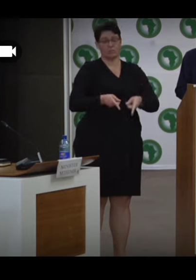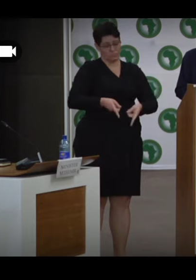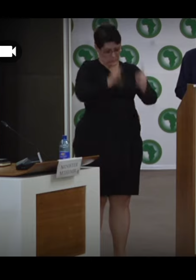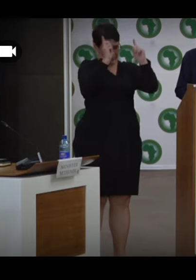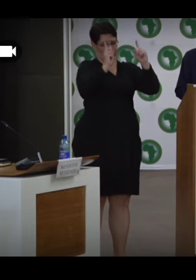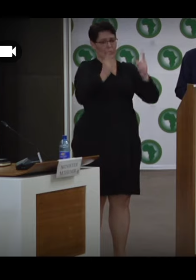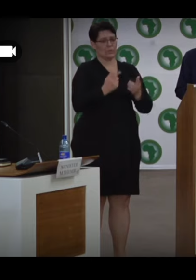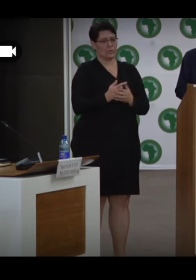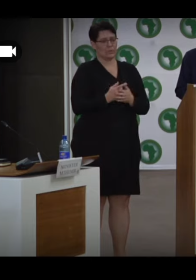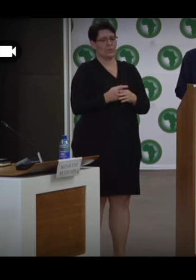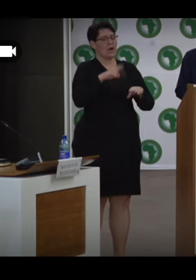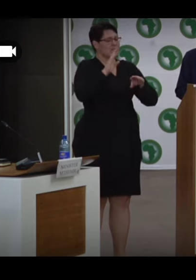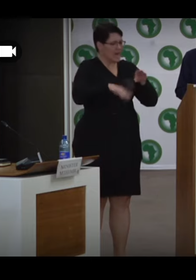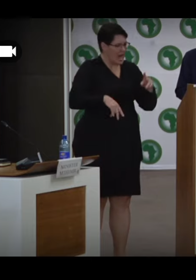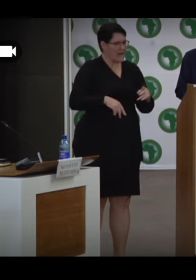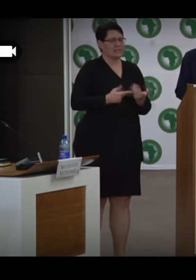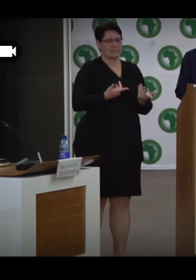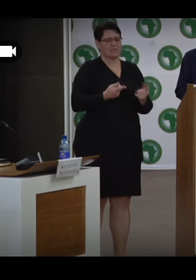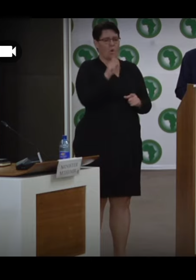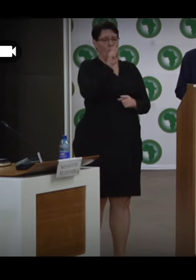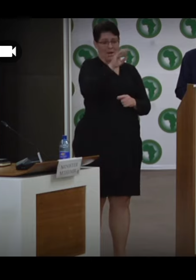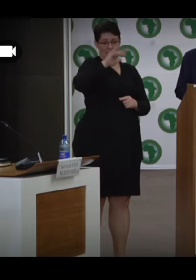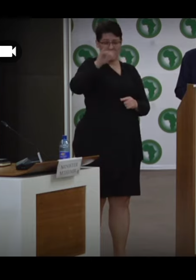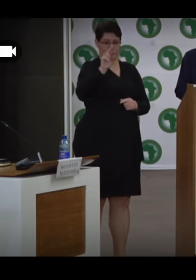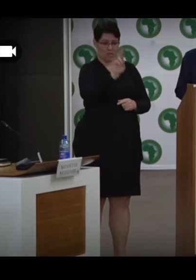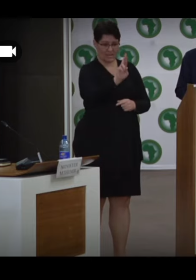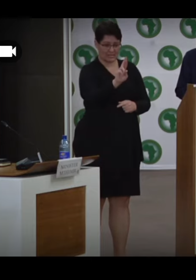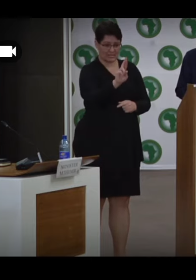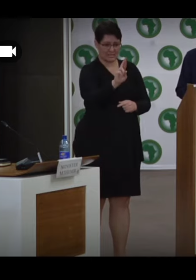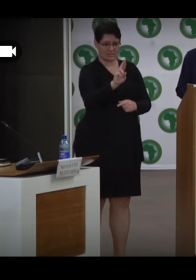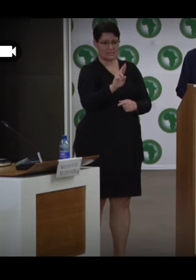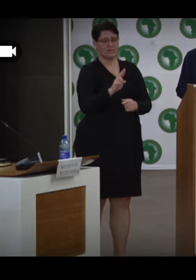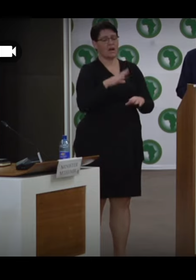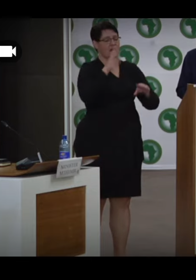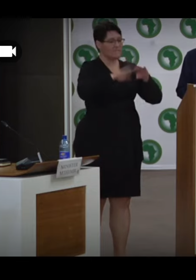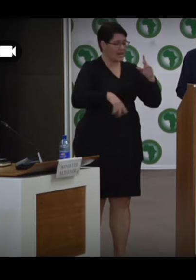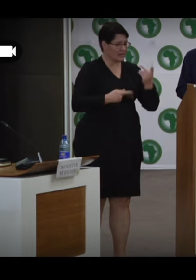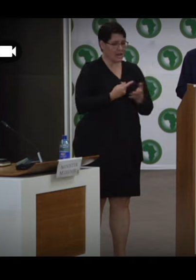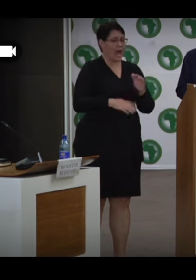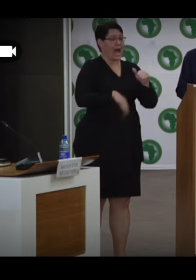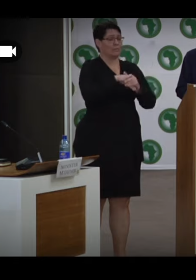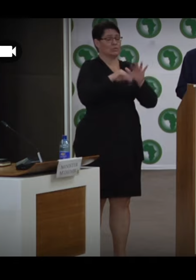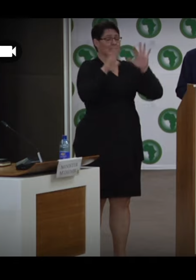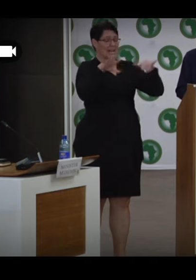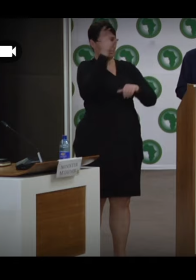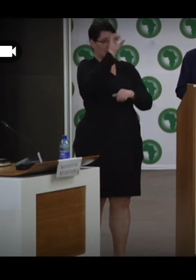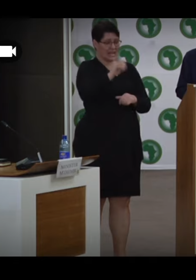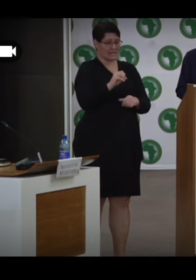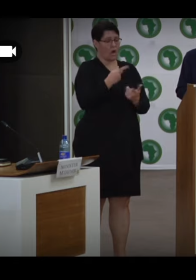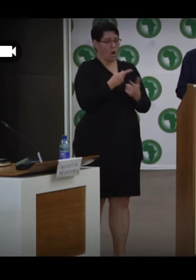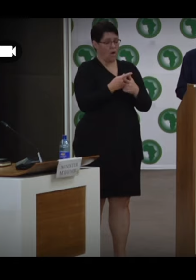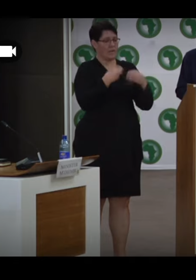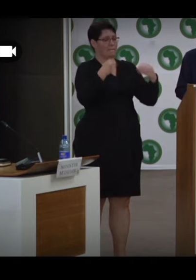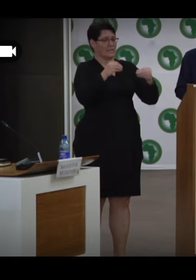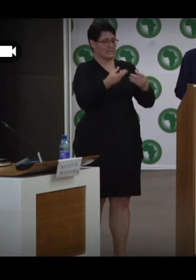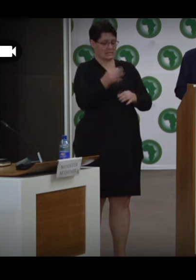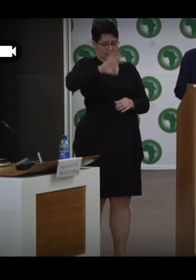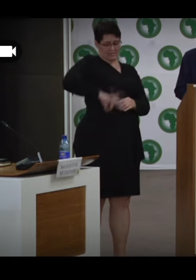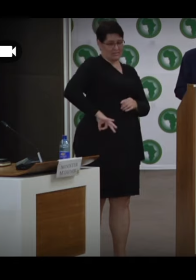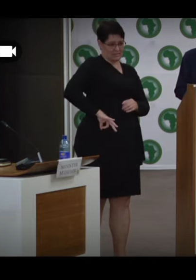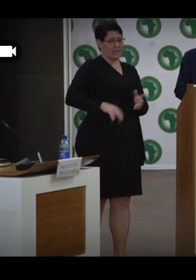sharp. Fines and penalties of R1 million, fines or penalties of up to 10% of a company's